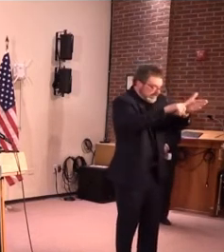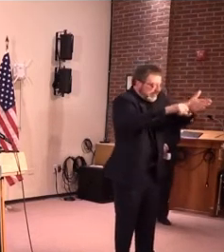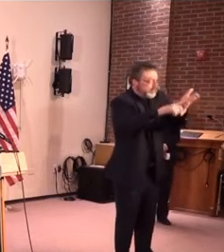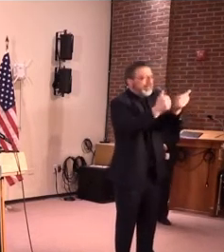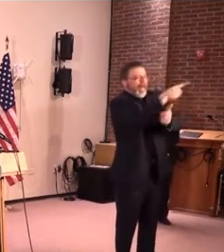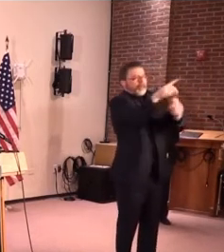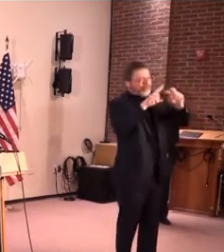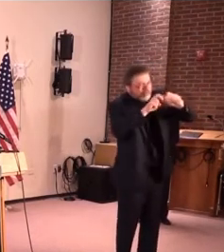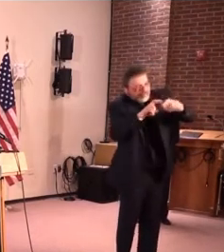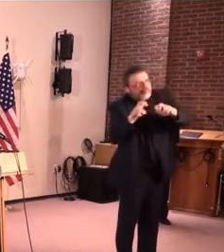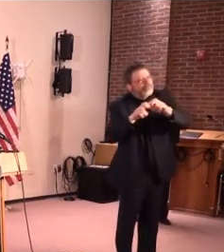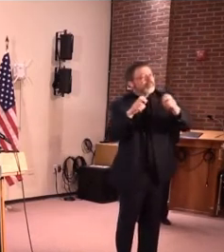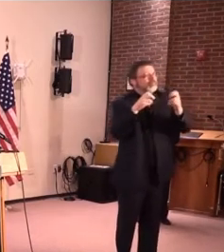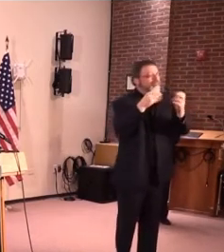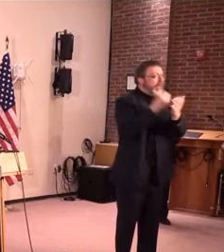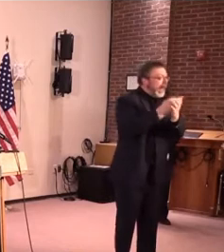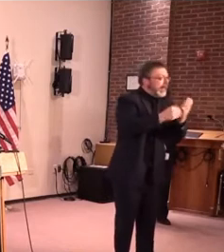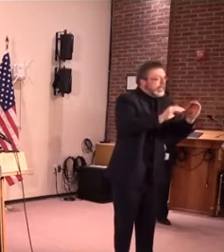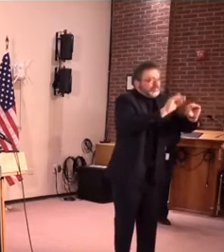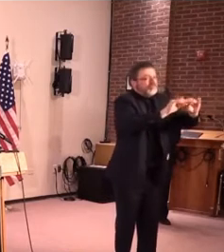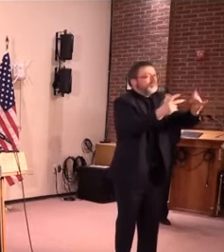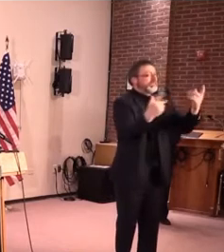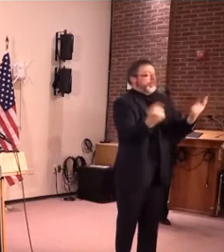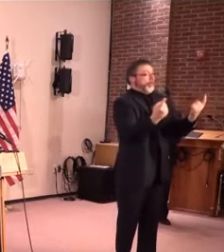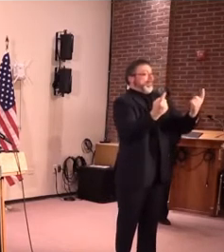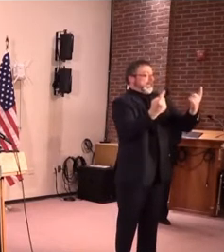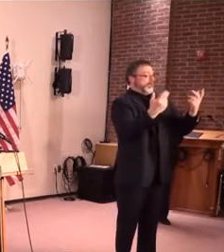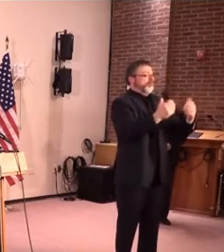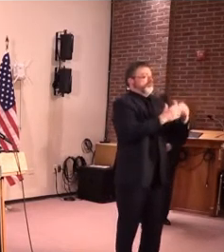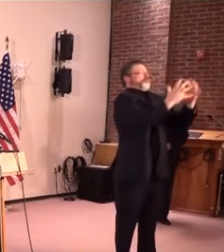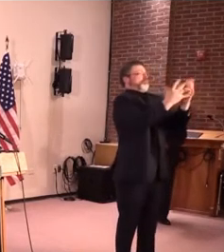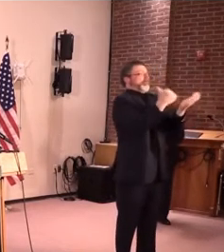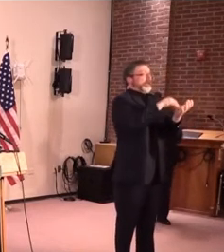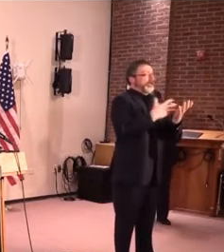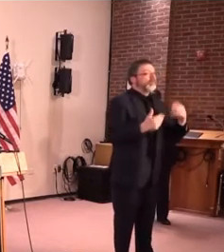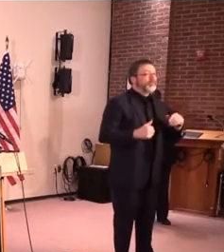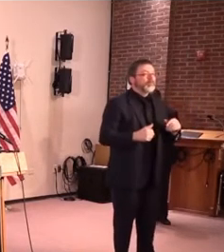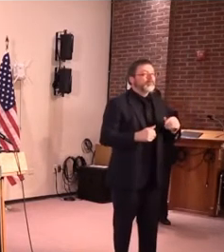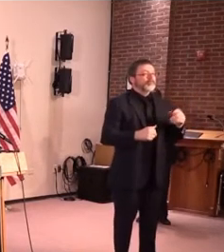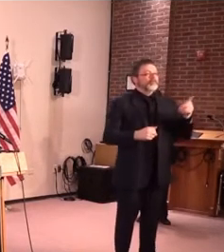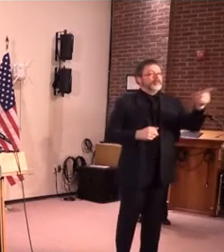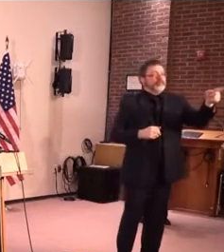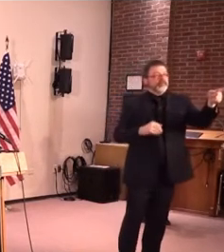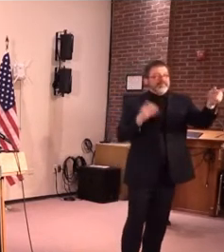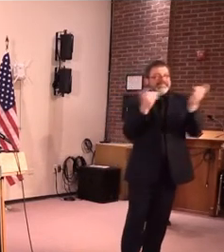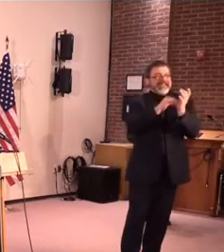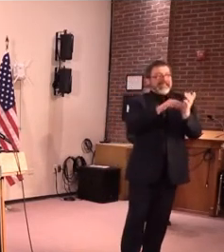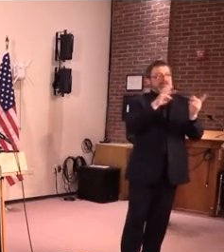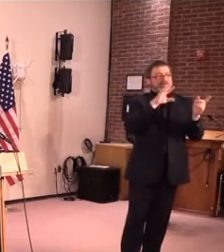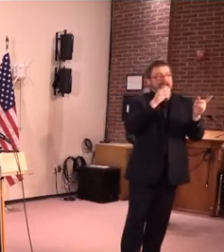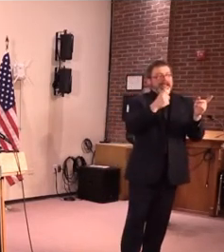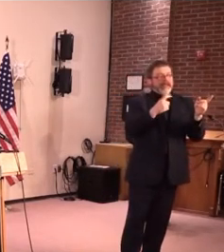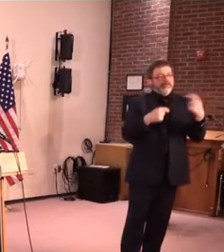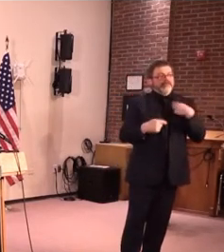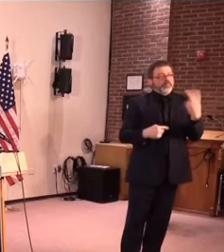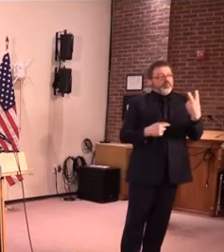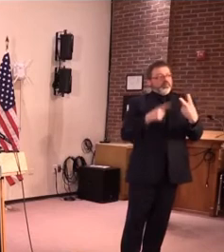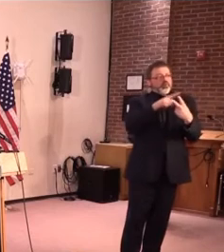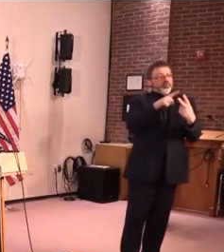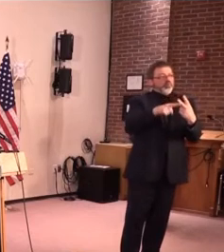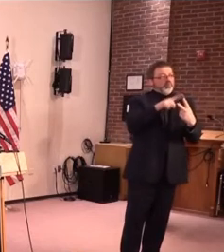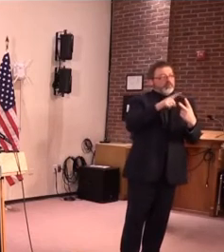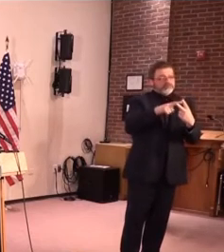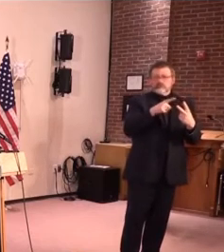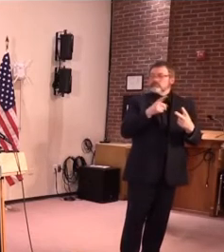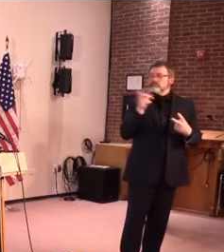then maybe more of a question for Secretary Pettit-Suva. So a lot of the grant money is going towards